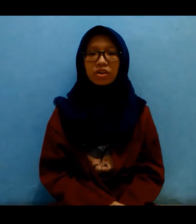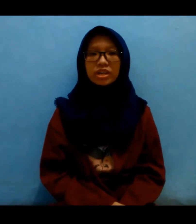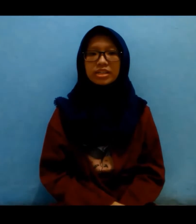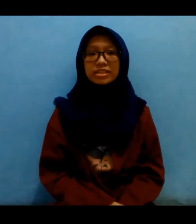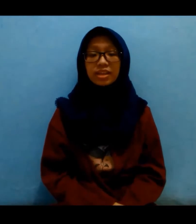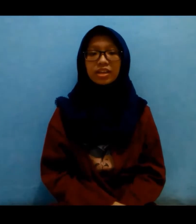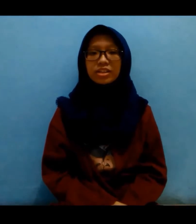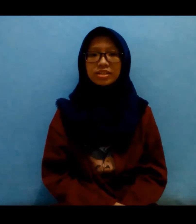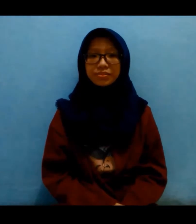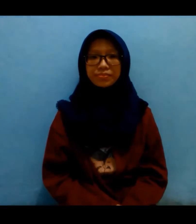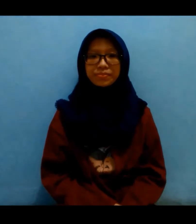or content on it.